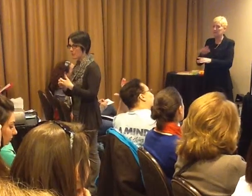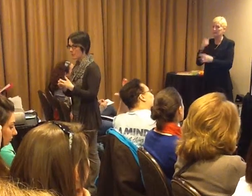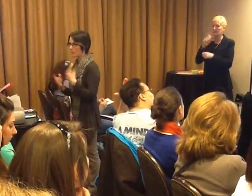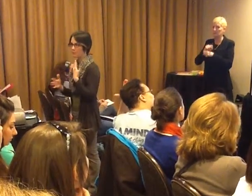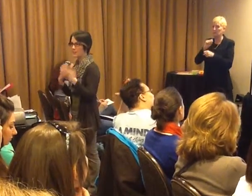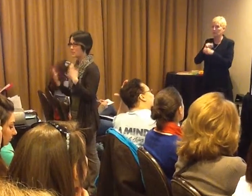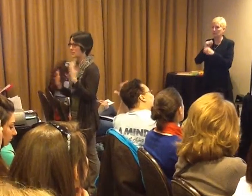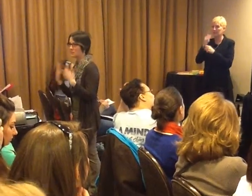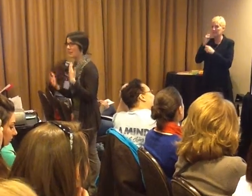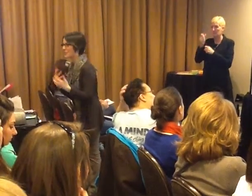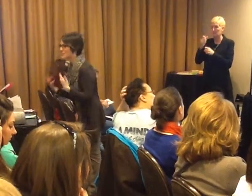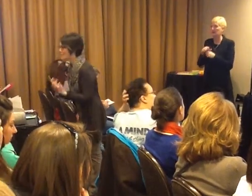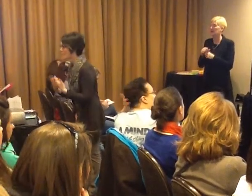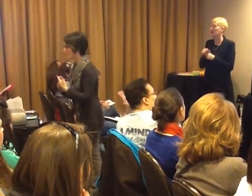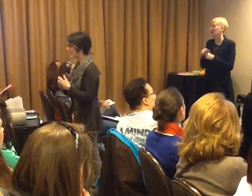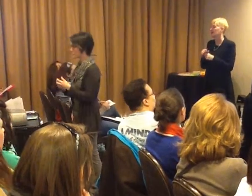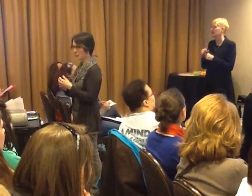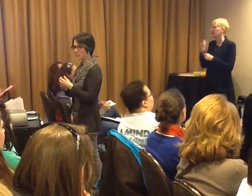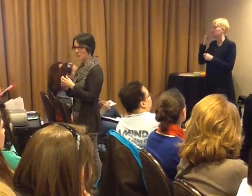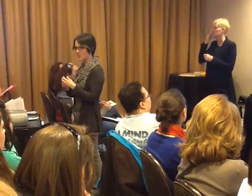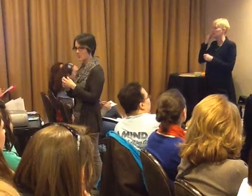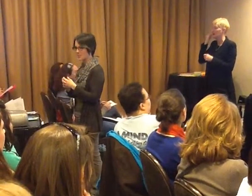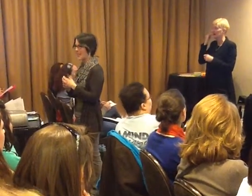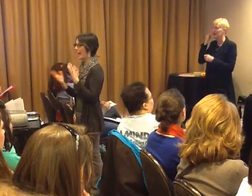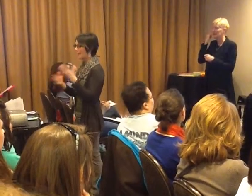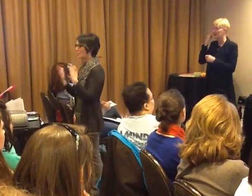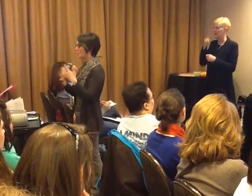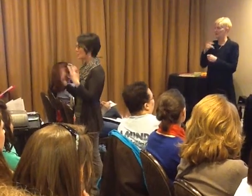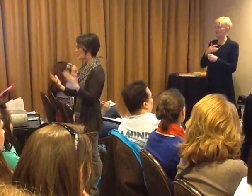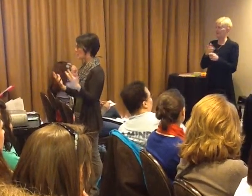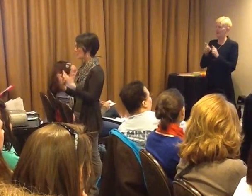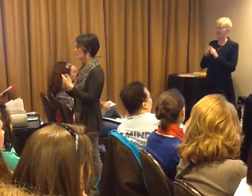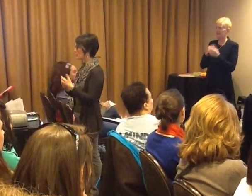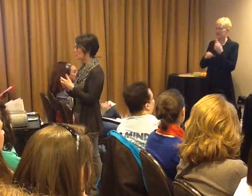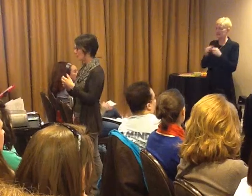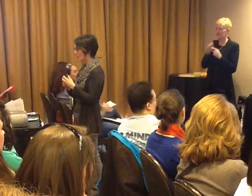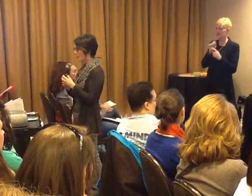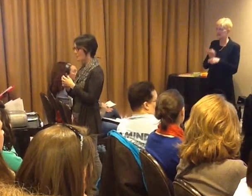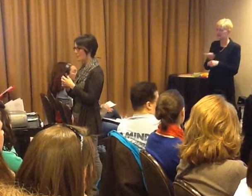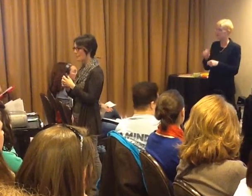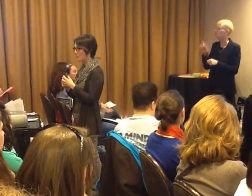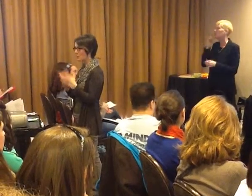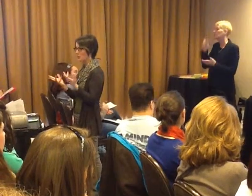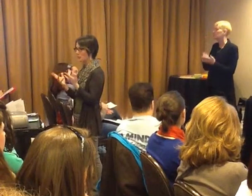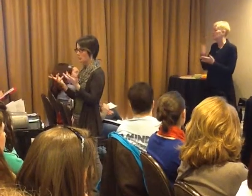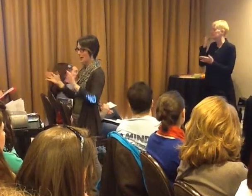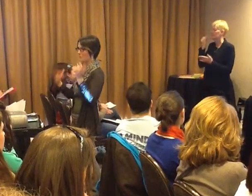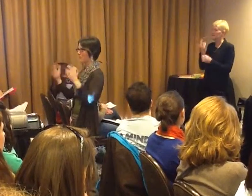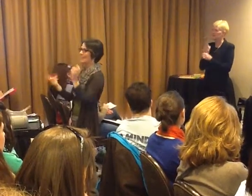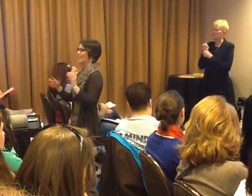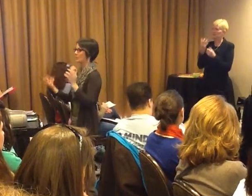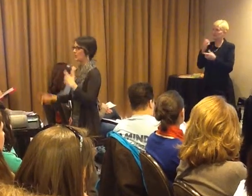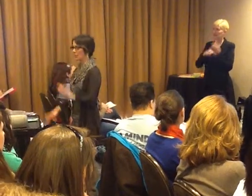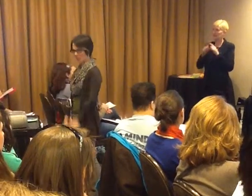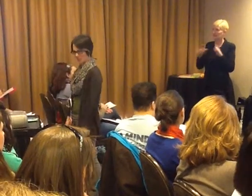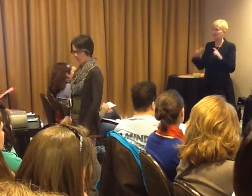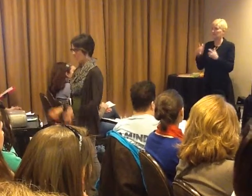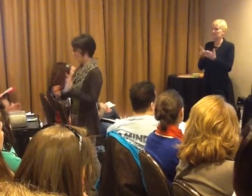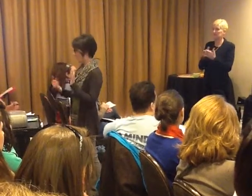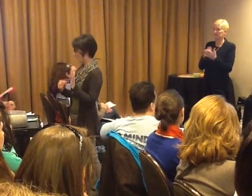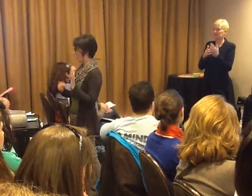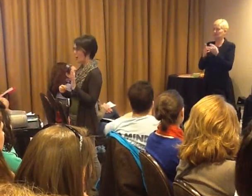think about if we do find ourselves having those tongue twisters. And you'll notice if you use a lot of sign language when you do kind of get, and you're